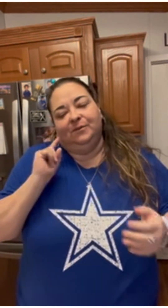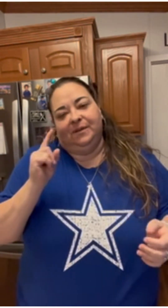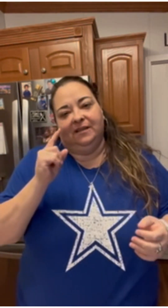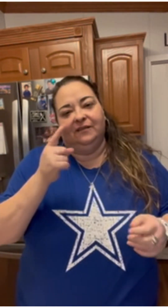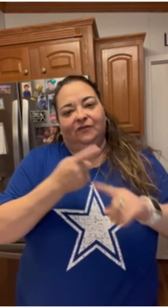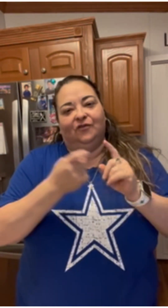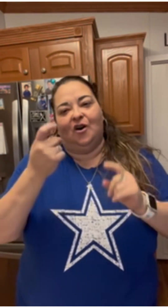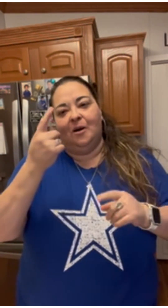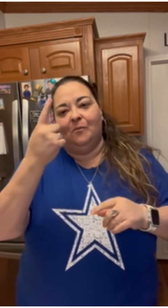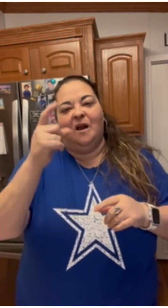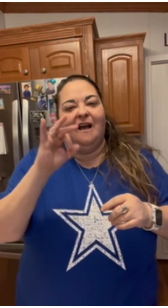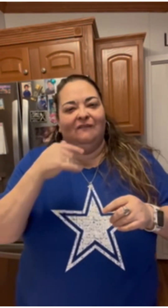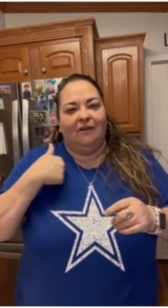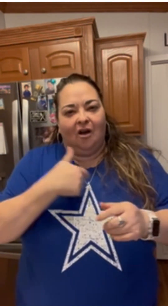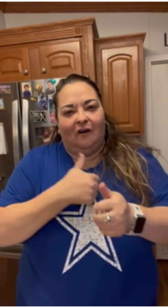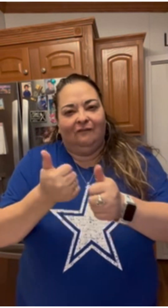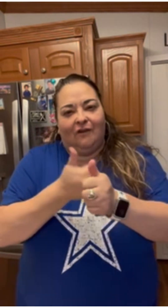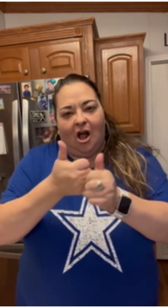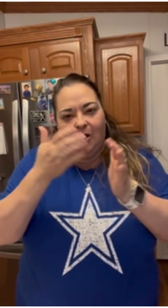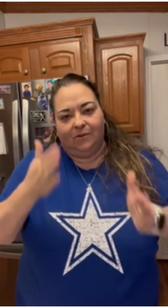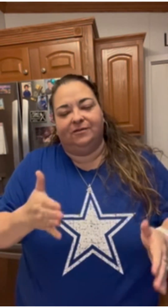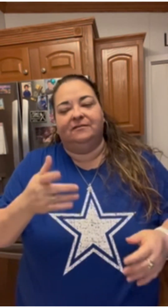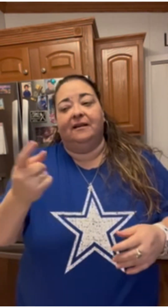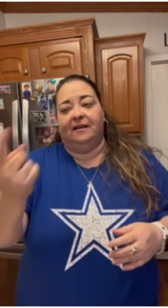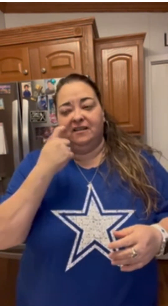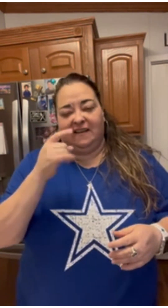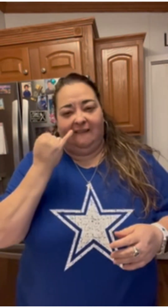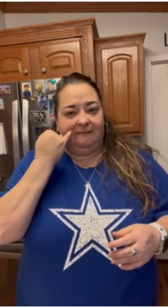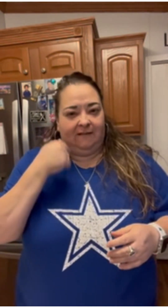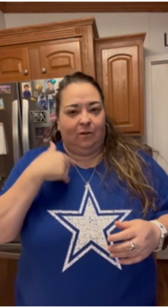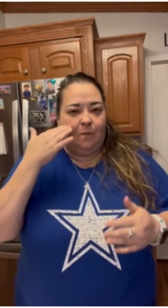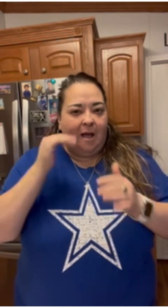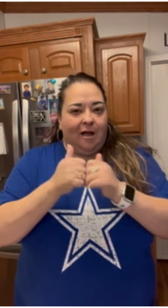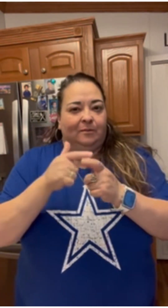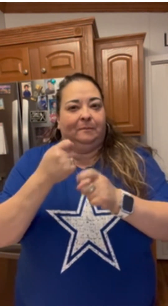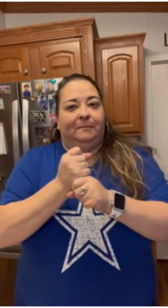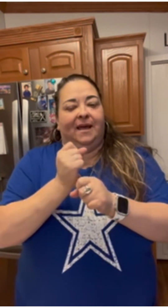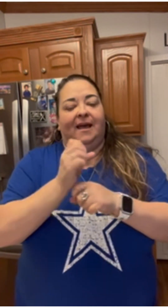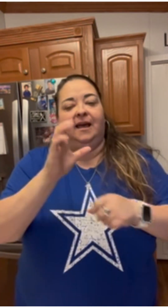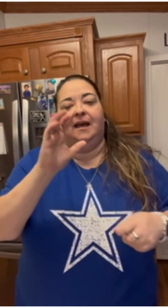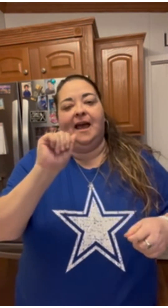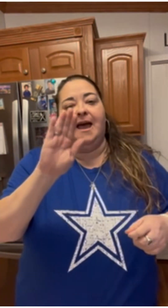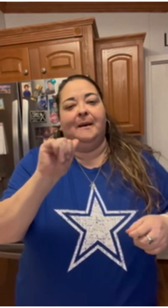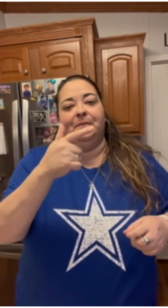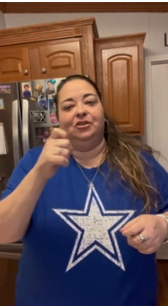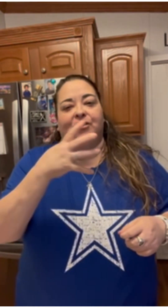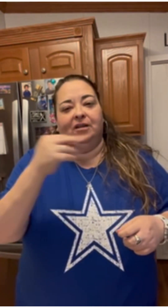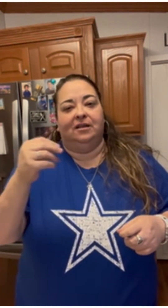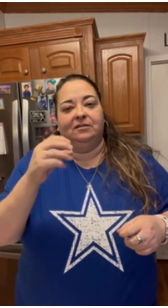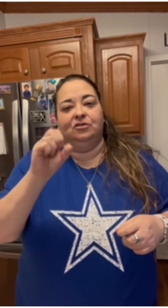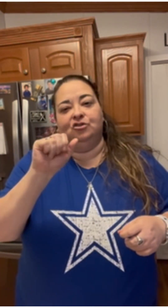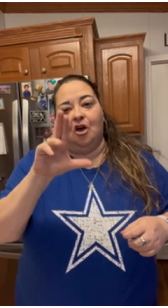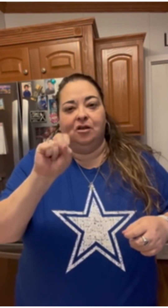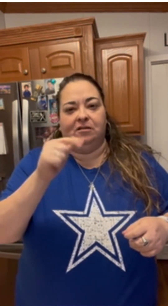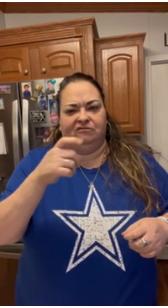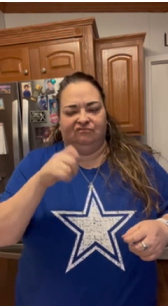got a request last week from one of the followers who asked if I know how to make cabbage